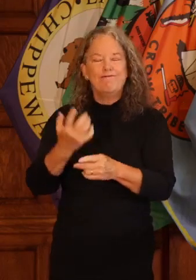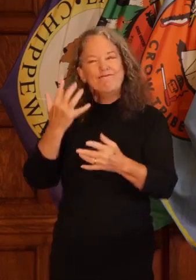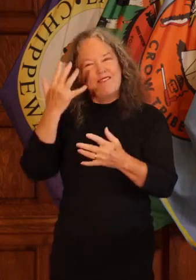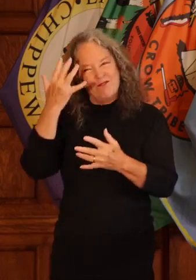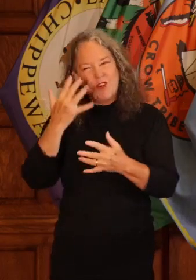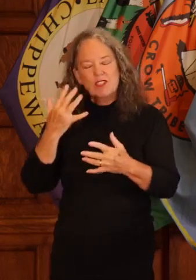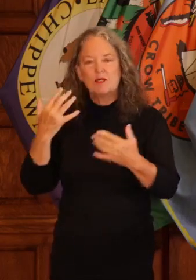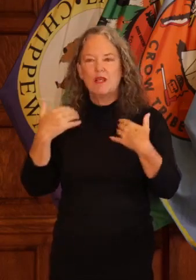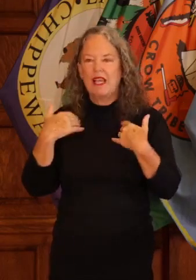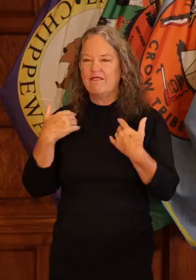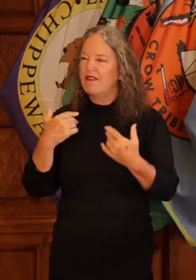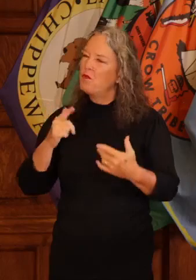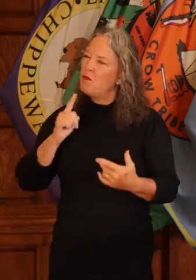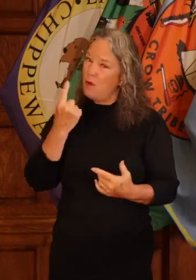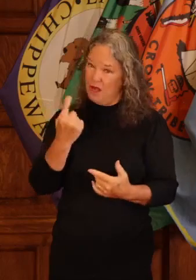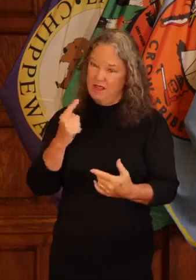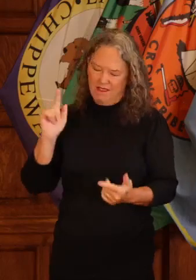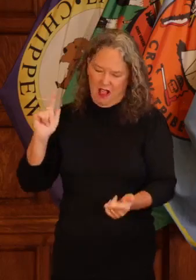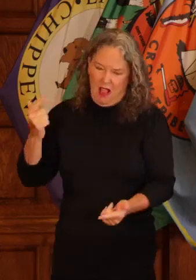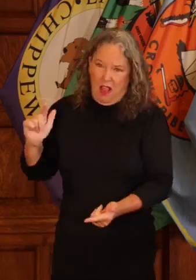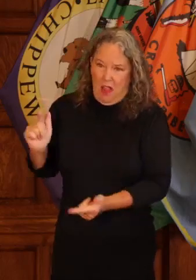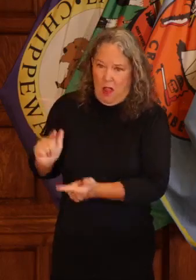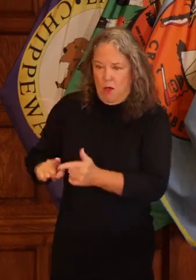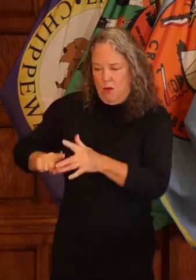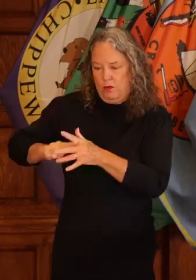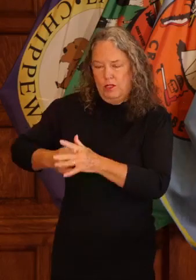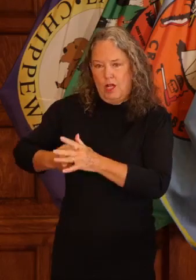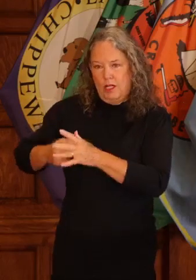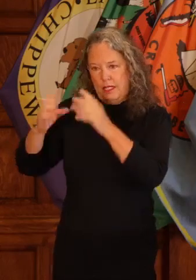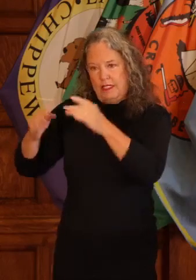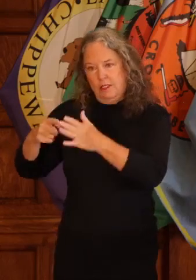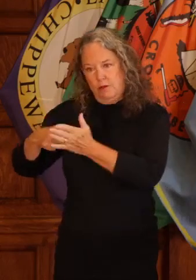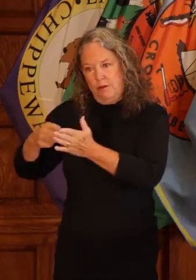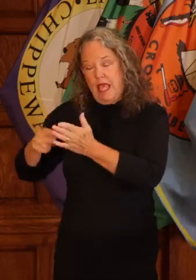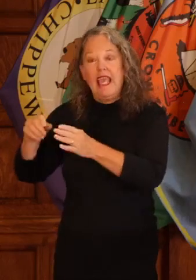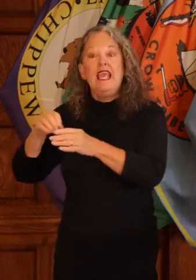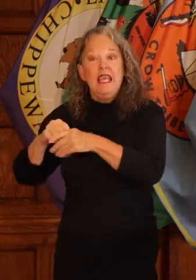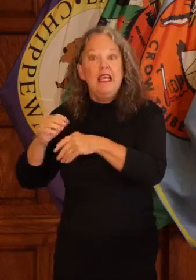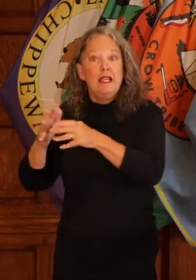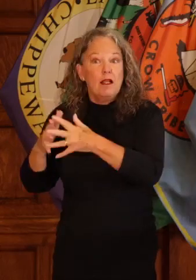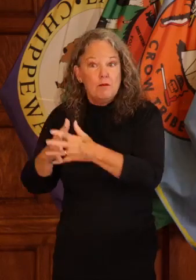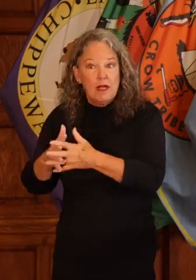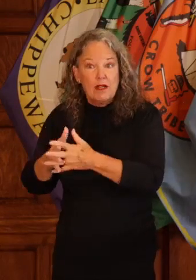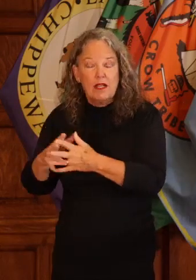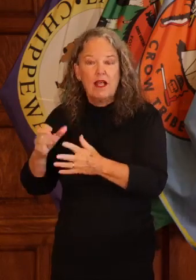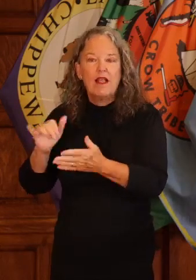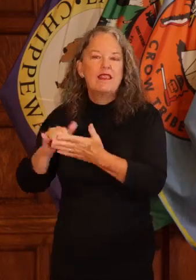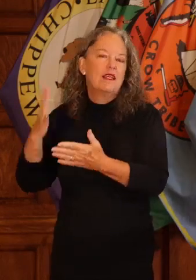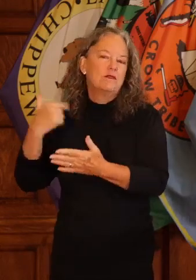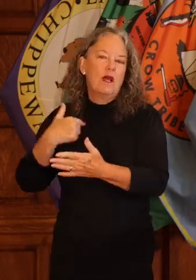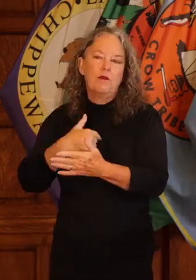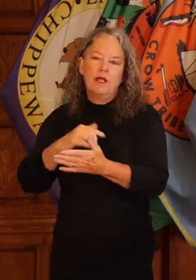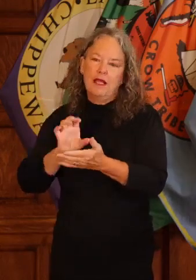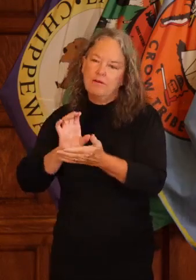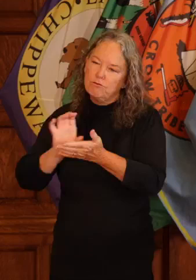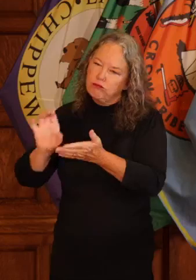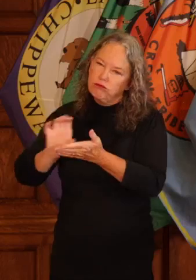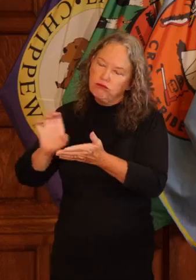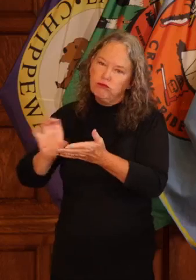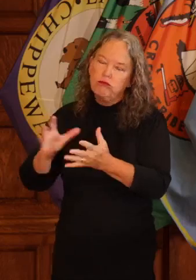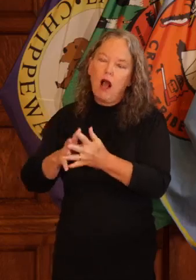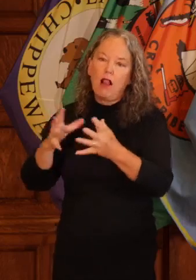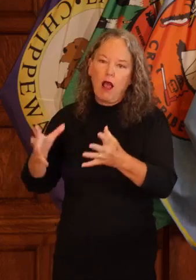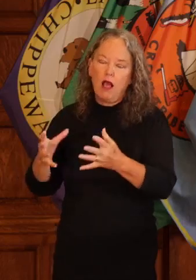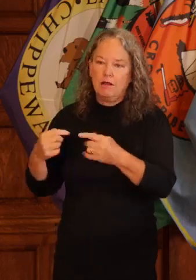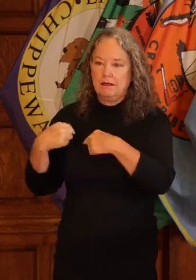unfortunately, we have one of the lowest starting teacher pays in the country. This is why we've really put so much resource into it over my entire tenure